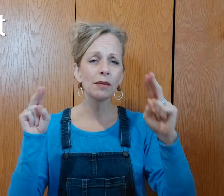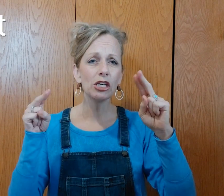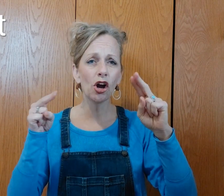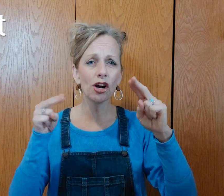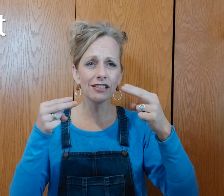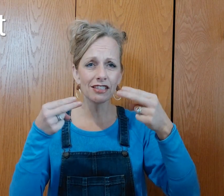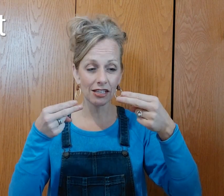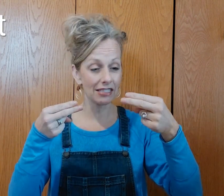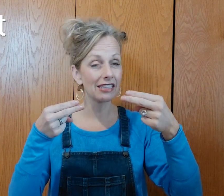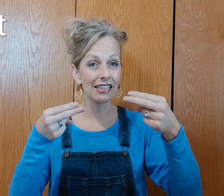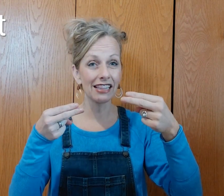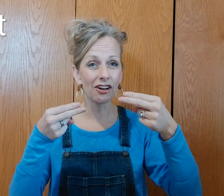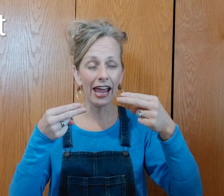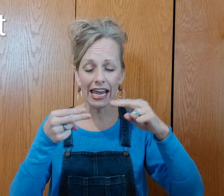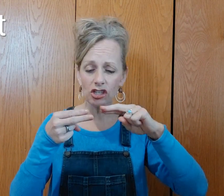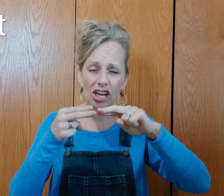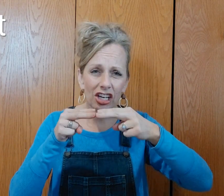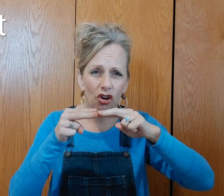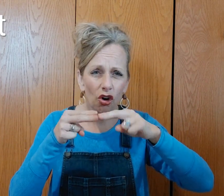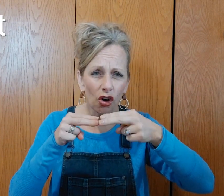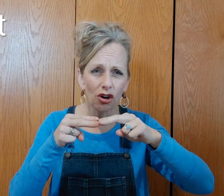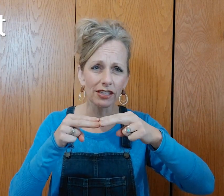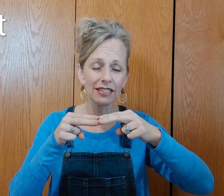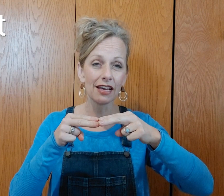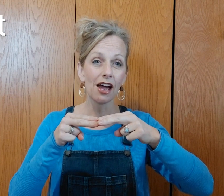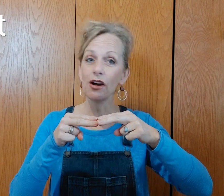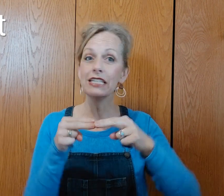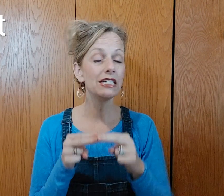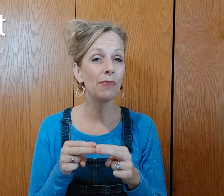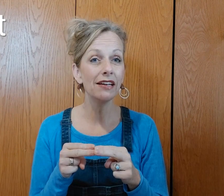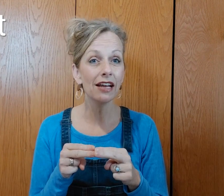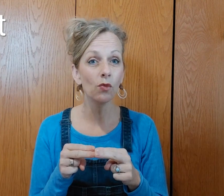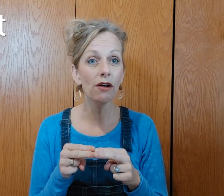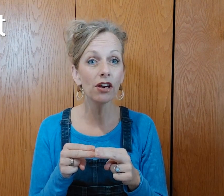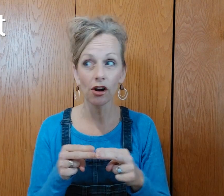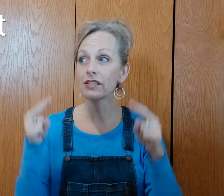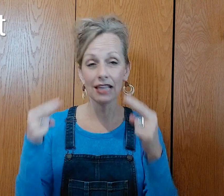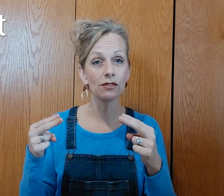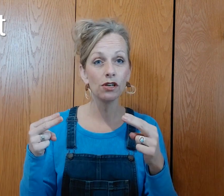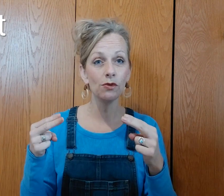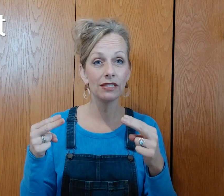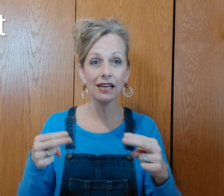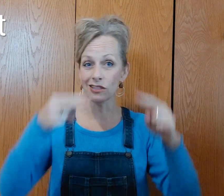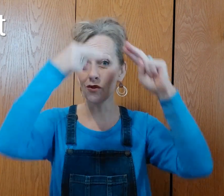something hurts, it's like the letter H and it hurts. All right. And depending on where it hurts, that's where you would sign it. So if you